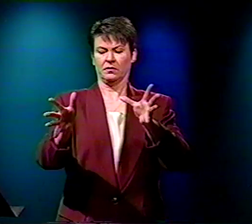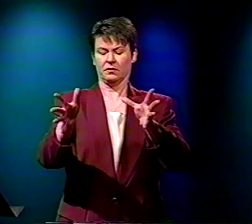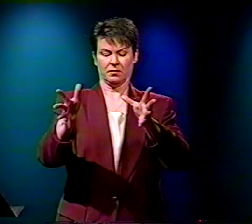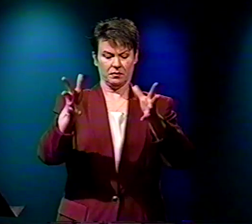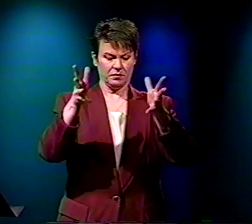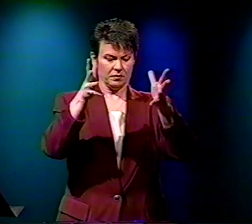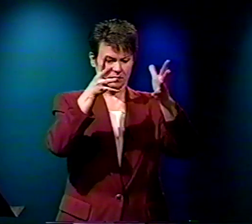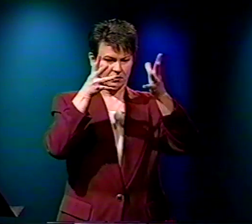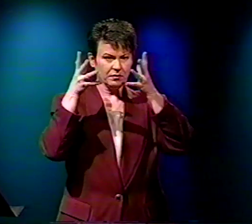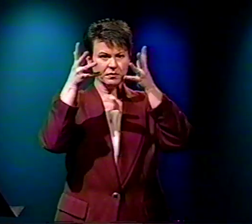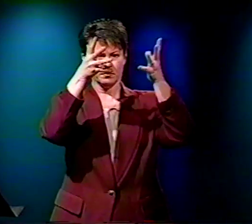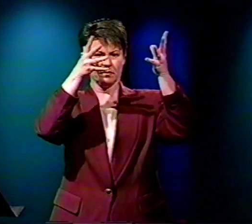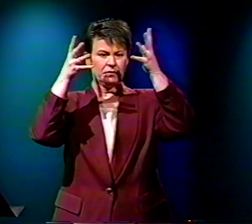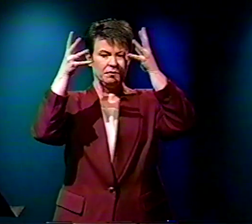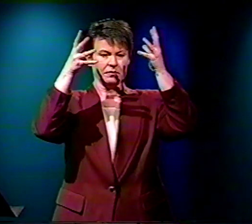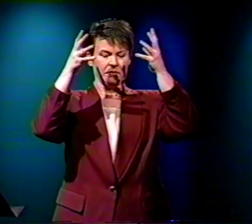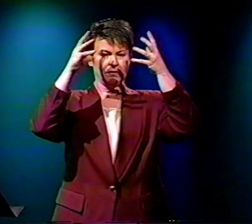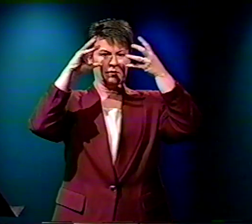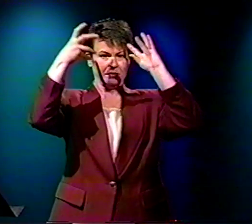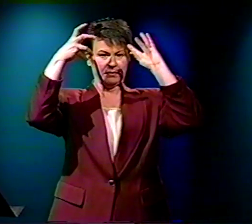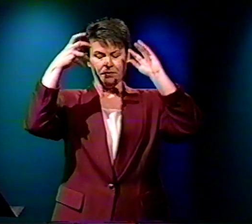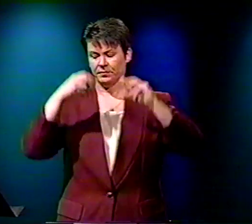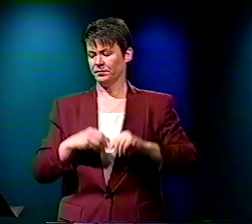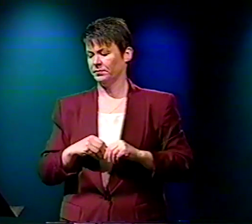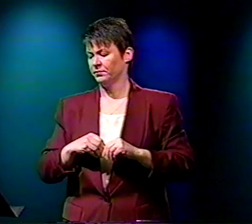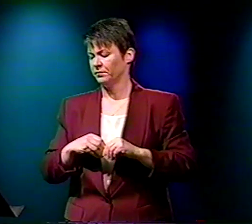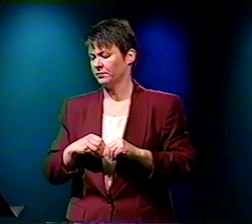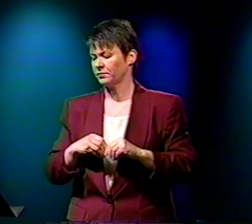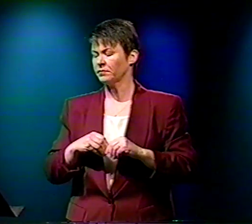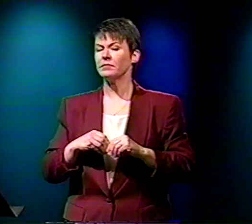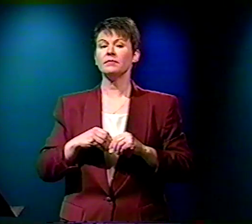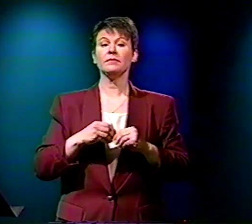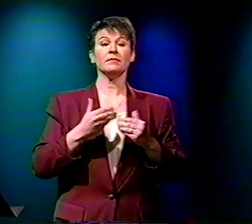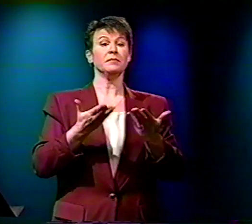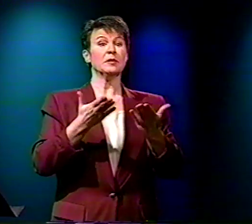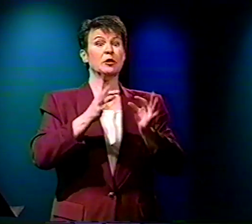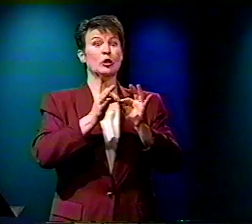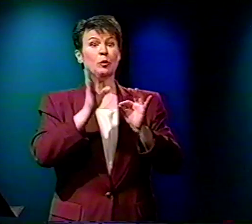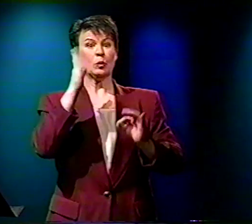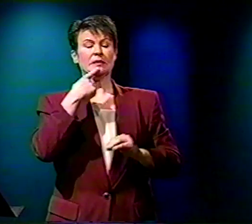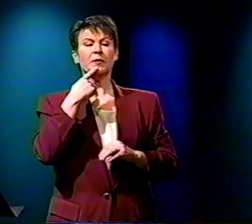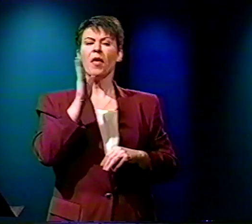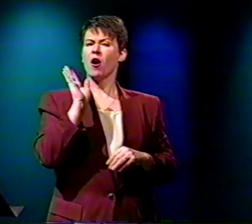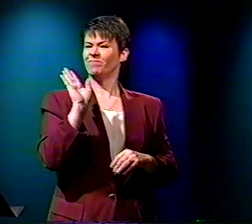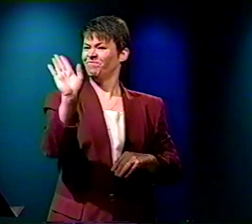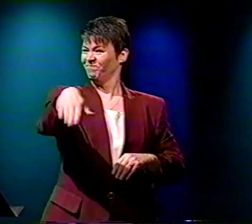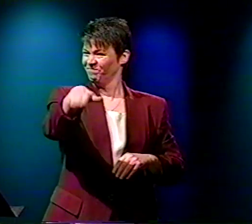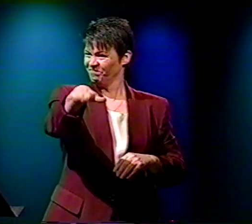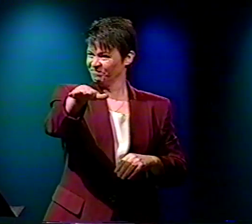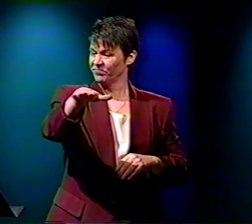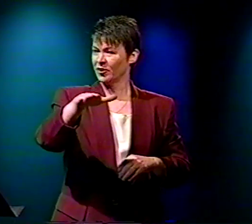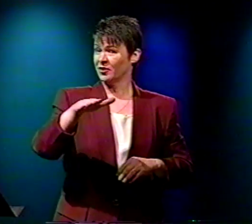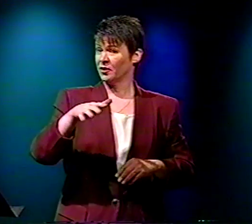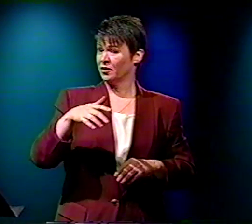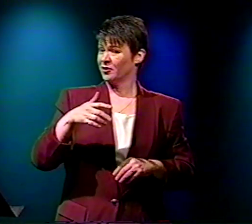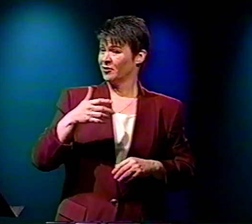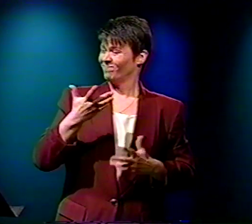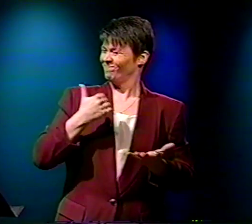aside the content and start thinking about the interpretation, and that's not at all where their thinking was. Or maybe the interpreter